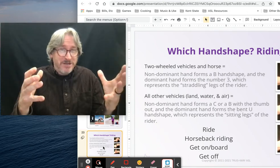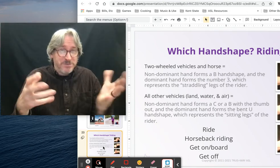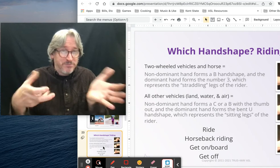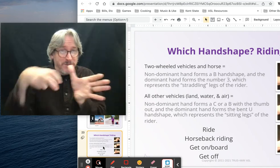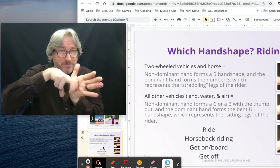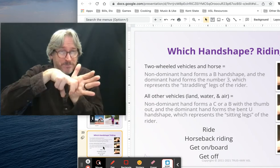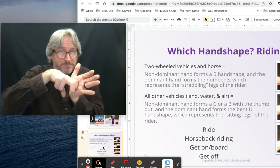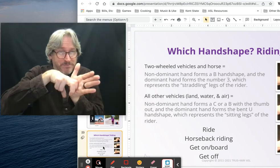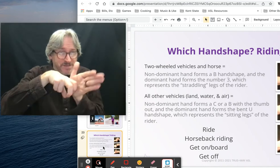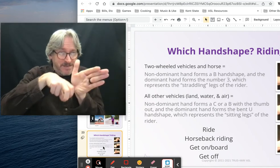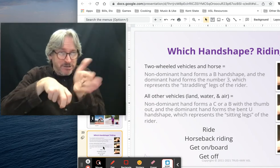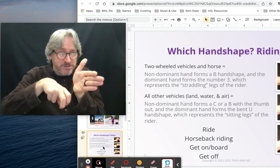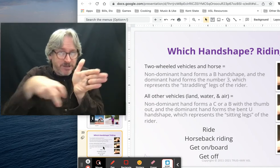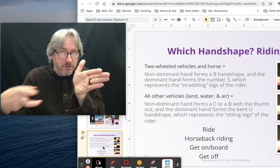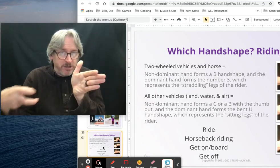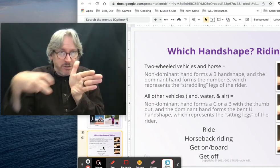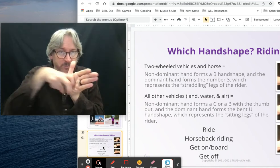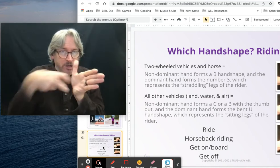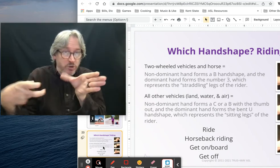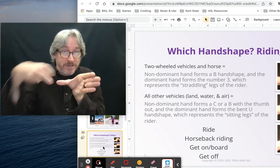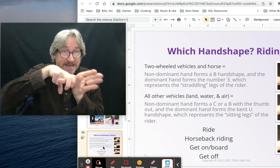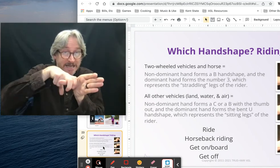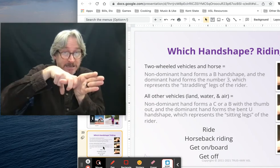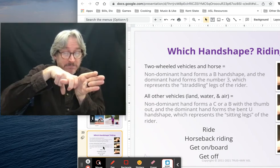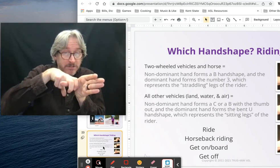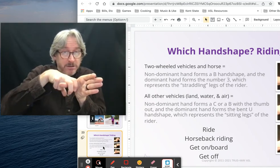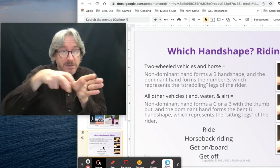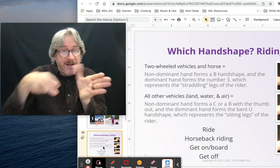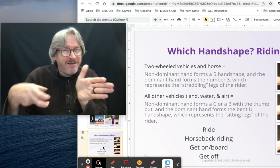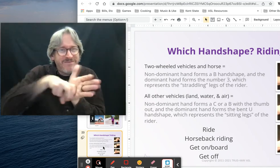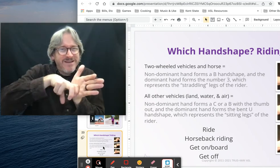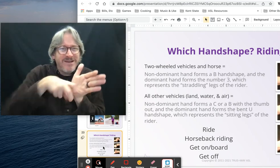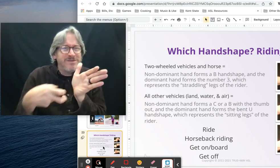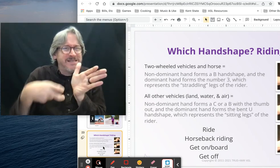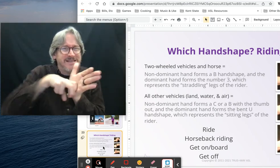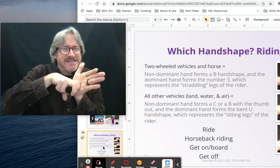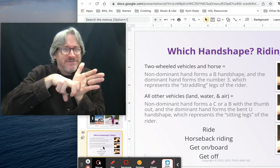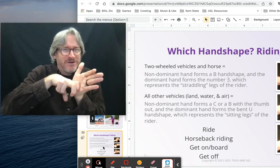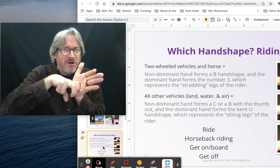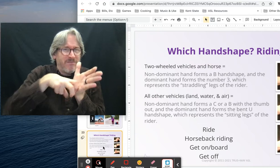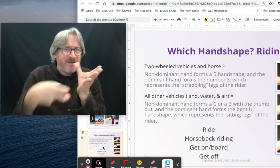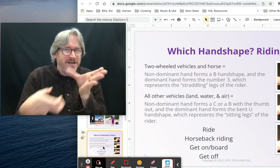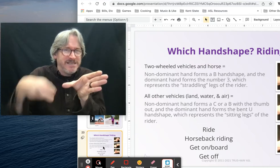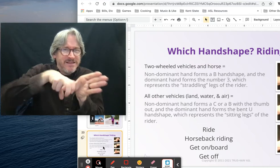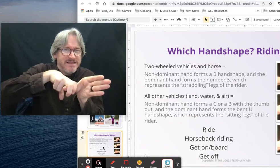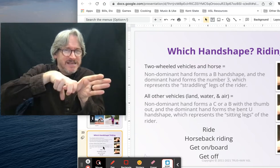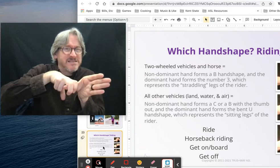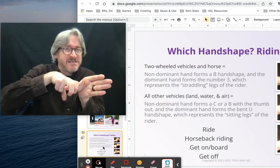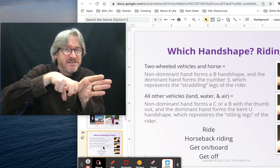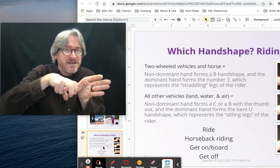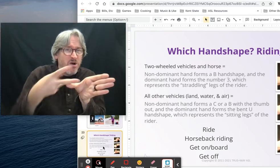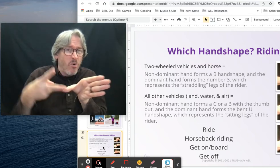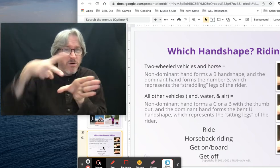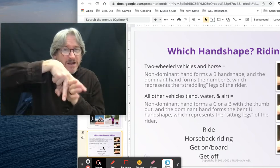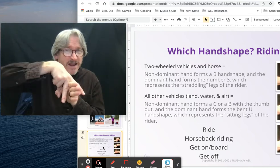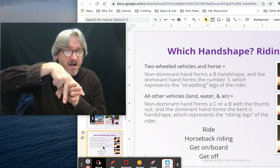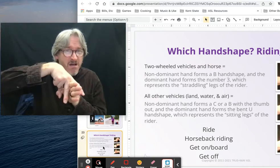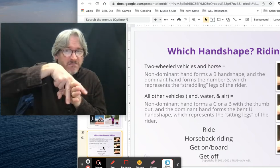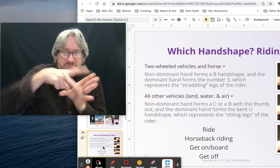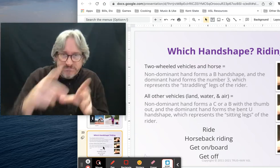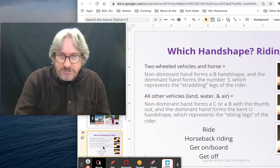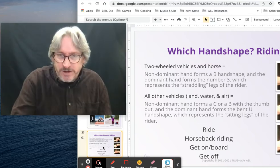The image is pretty much the same. Here's the vehicle. You get in. I don't see this very often. I see this or